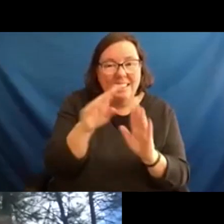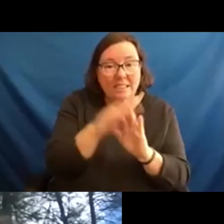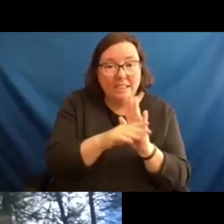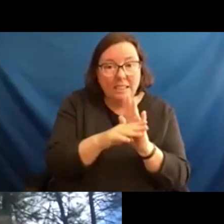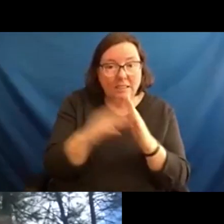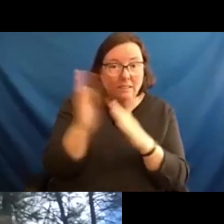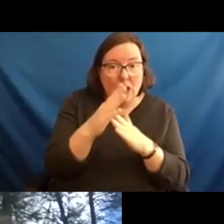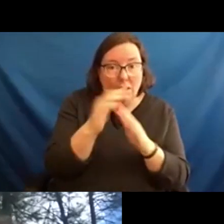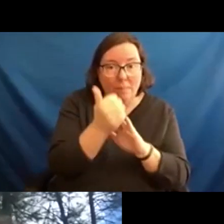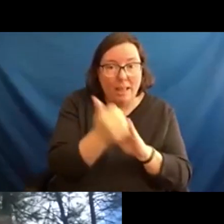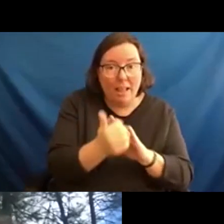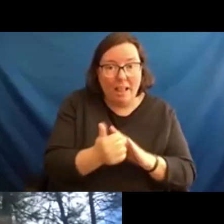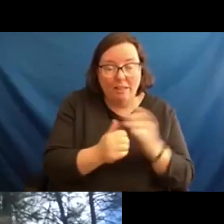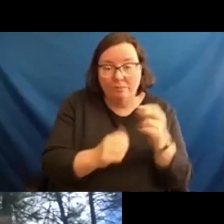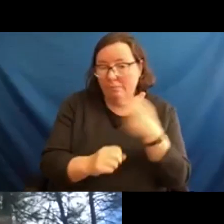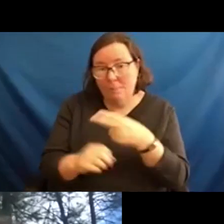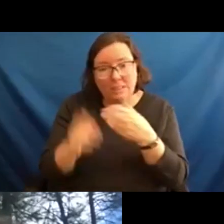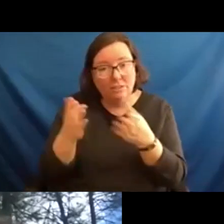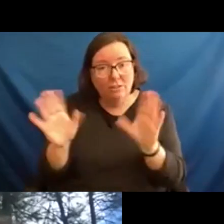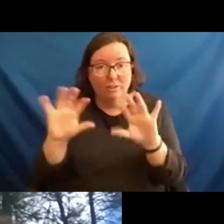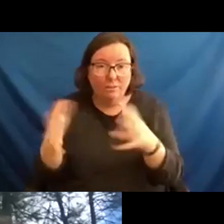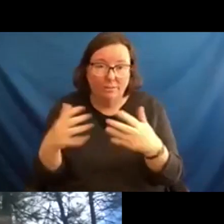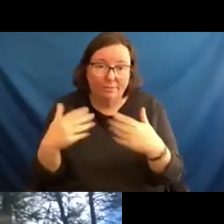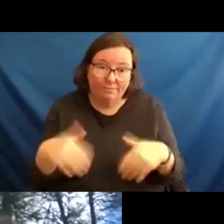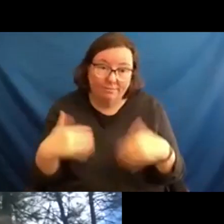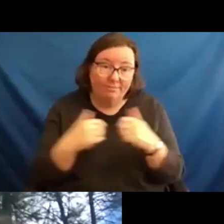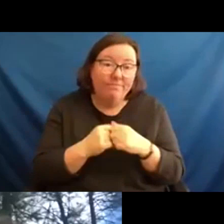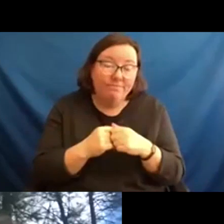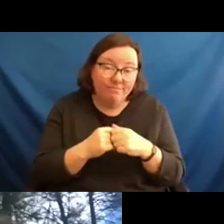the successful aspects of these students.